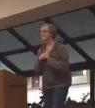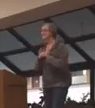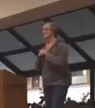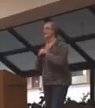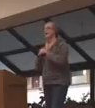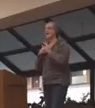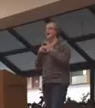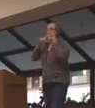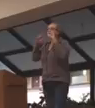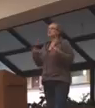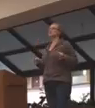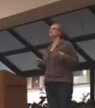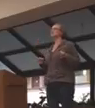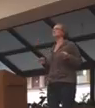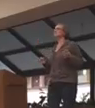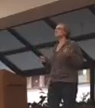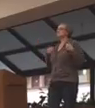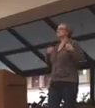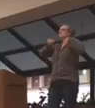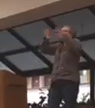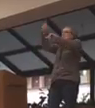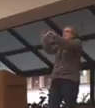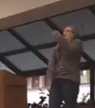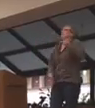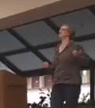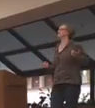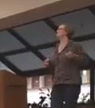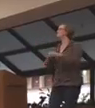certified again from that experience.